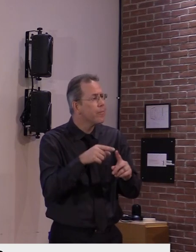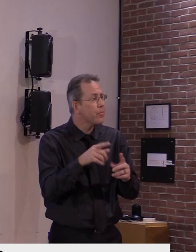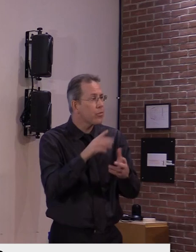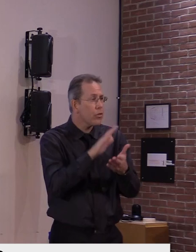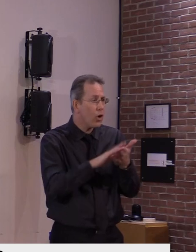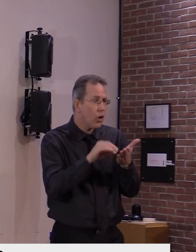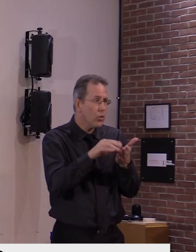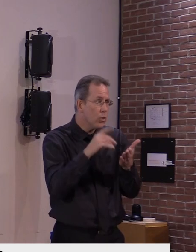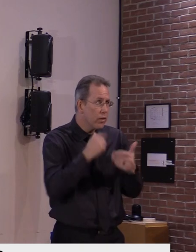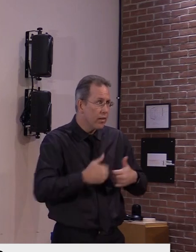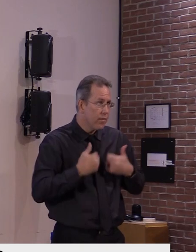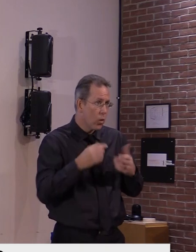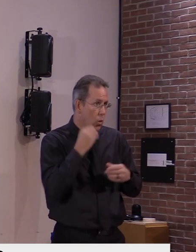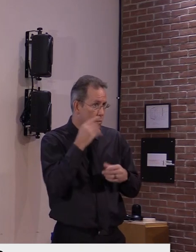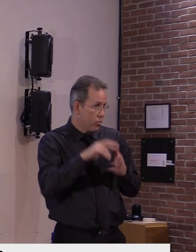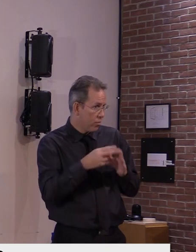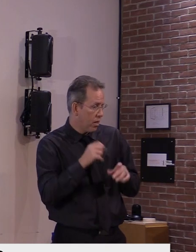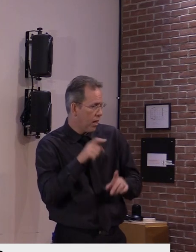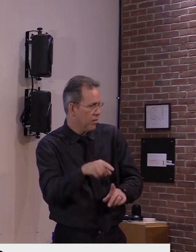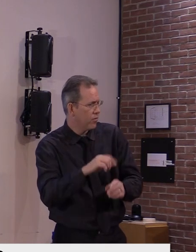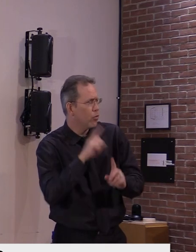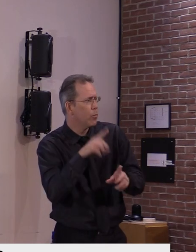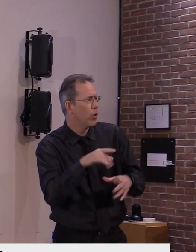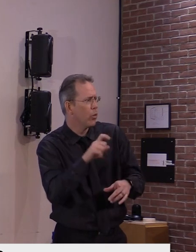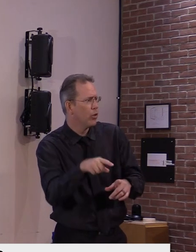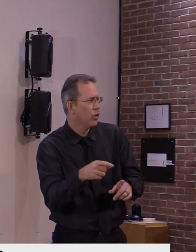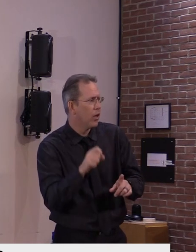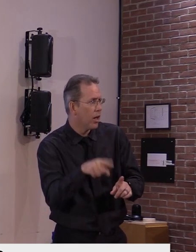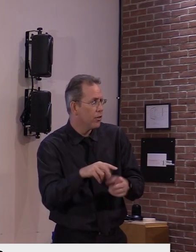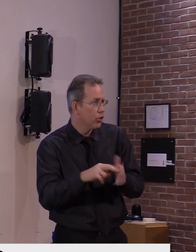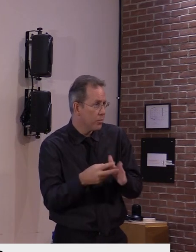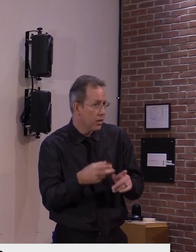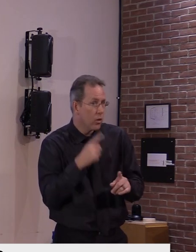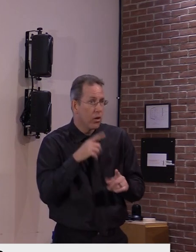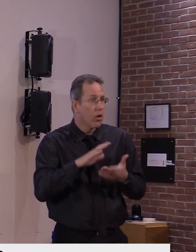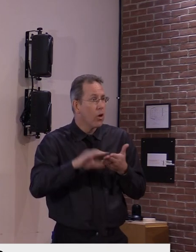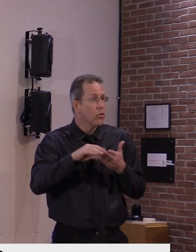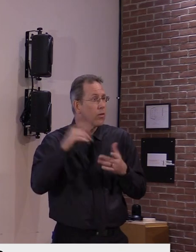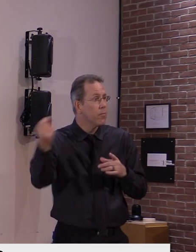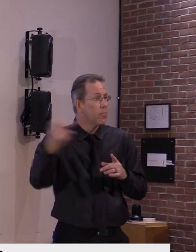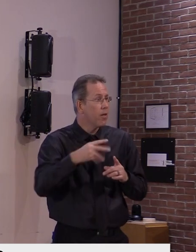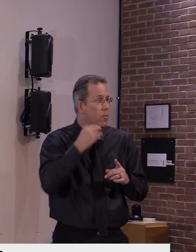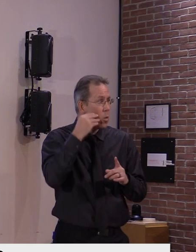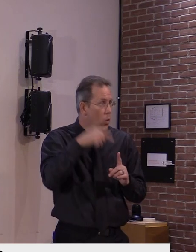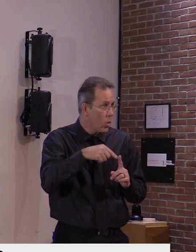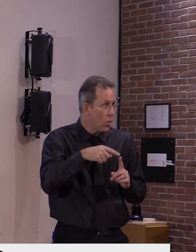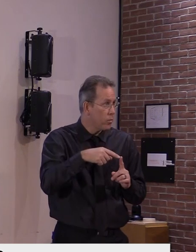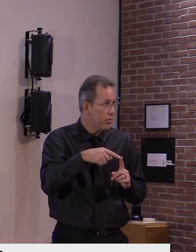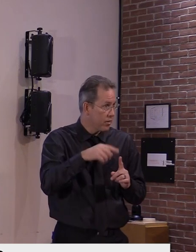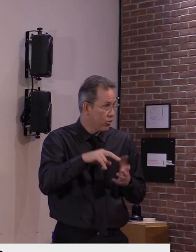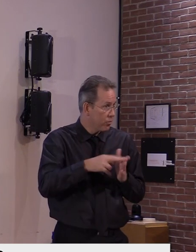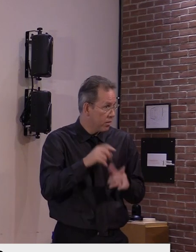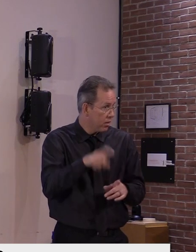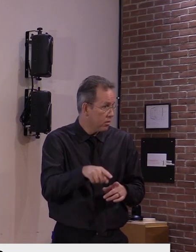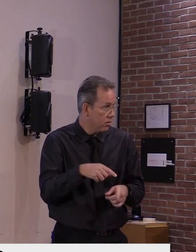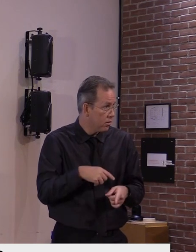returning back home after for their break, correct? Yes. Okay. Yes. All right. Thanks.